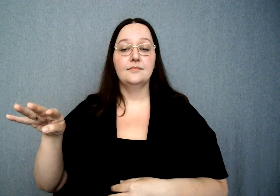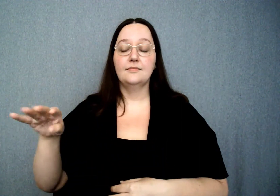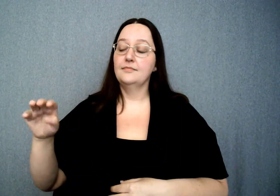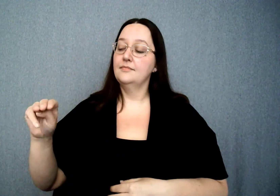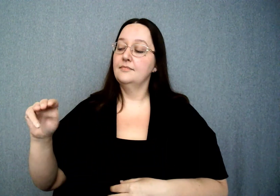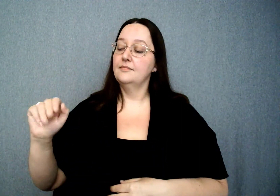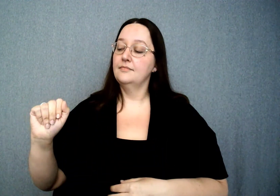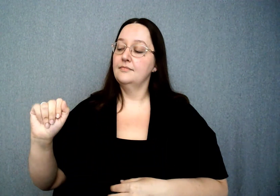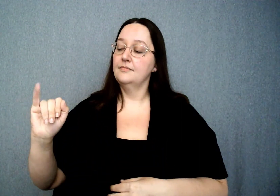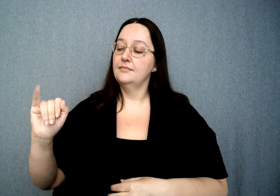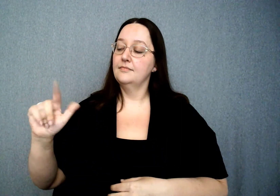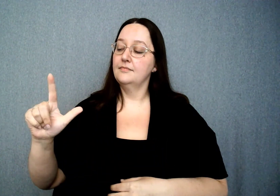44,